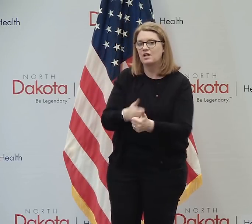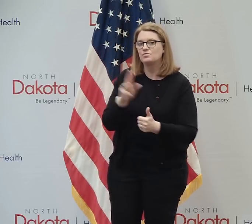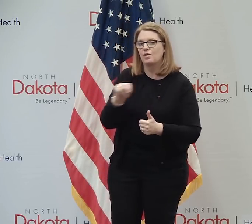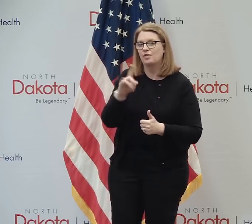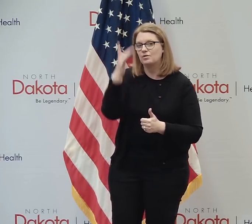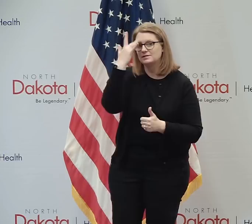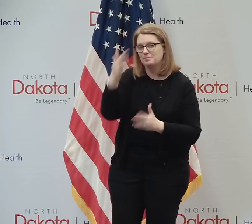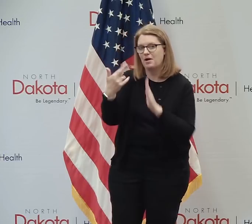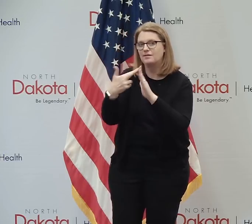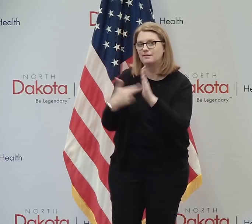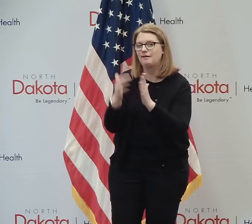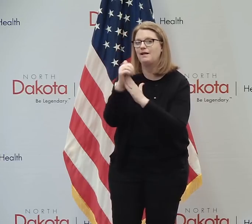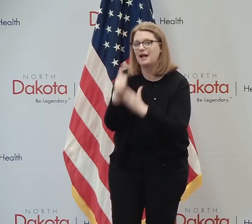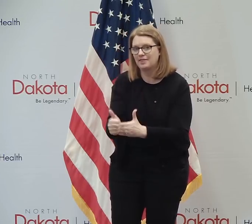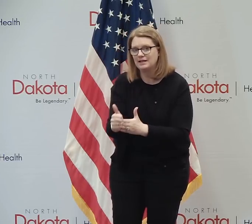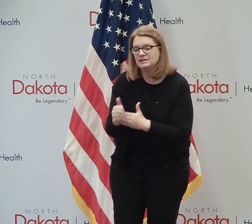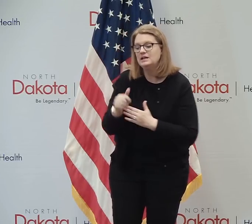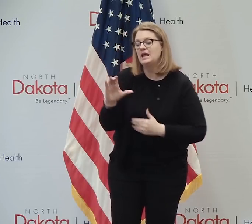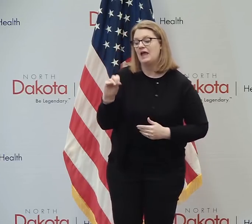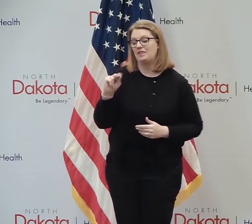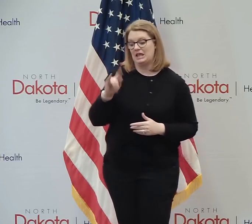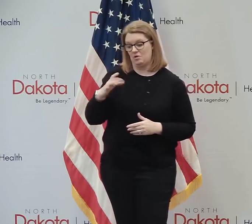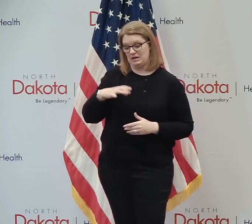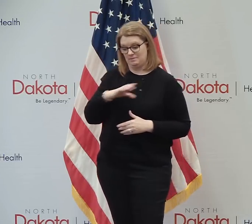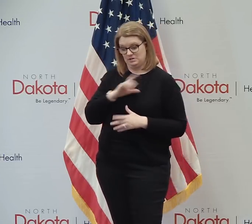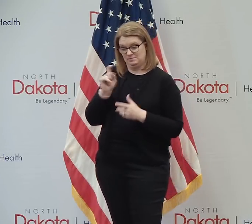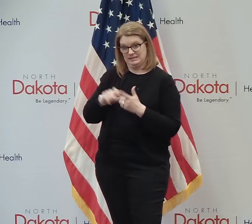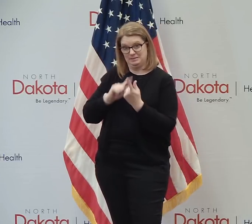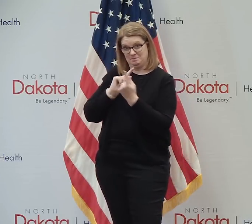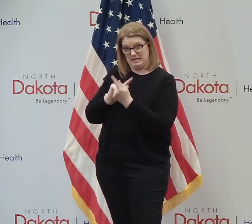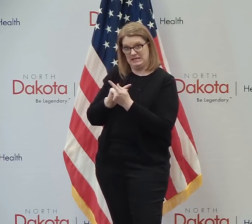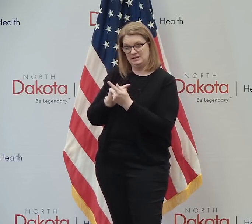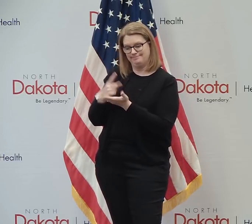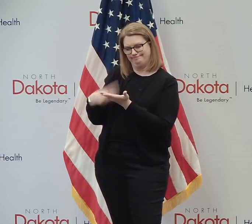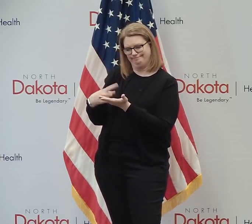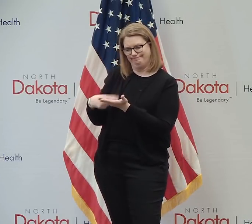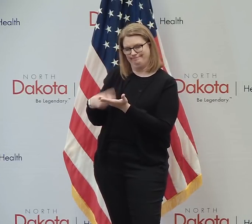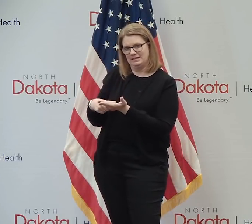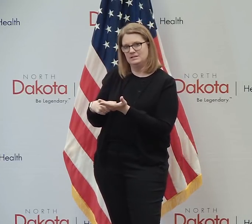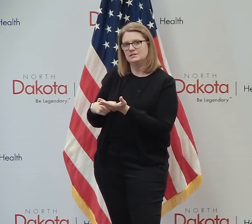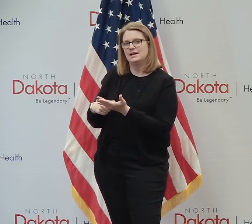the county commission has to meet and make that official and then post that location.